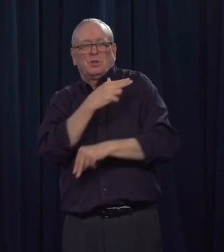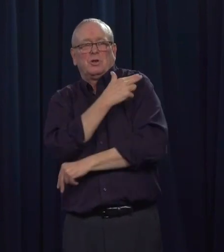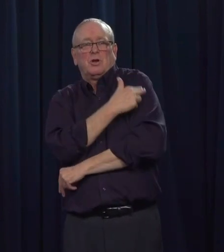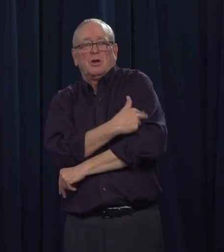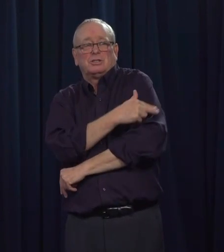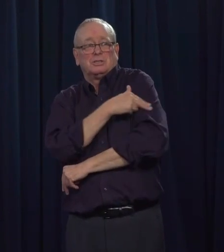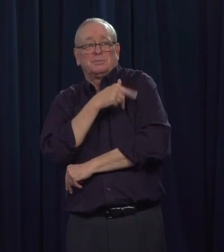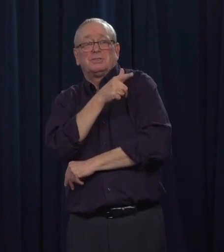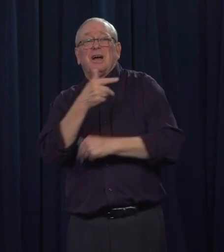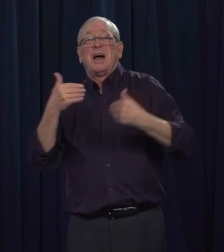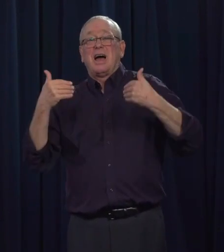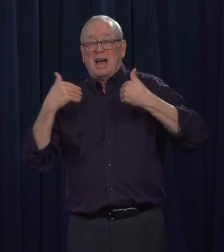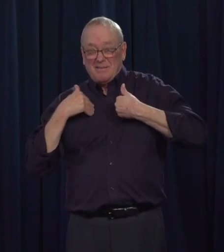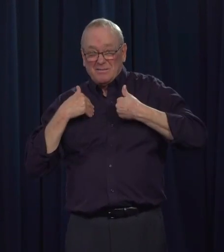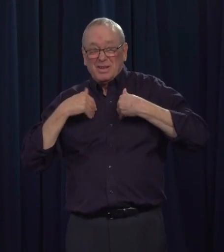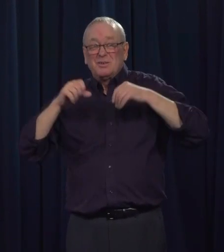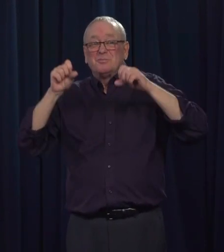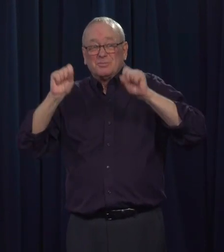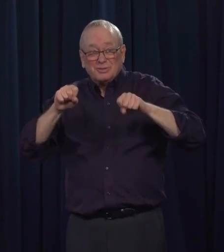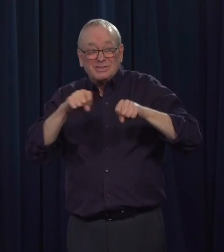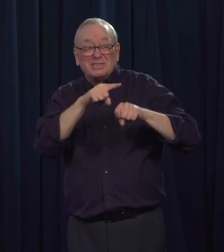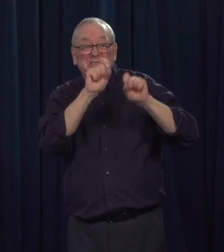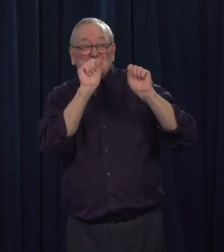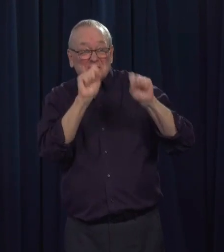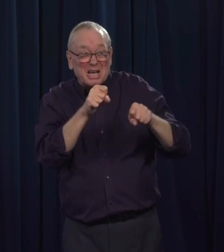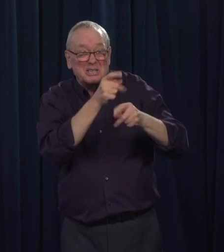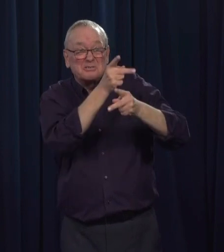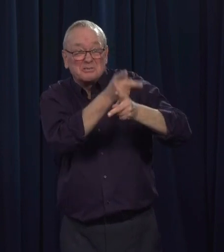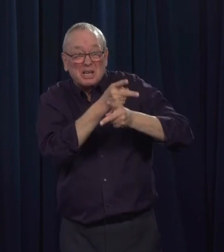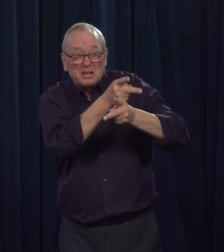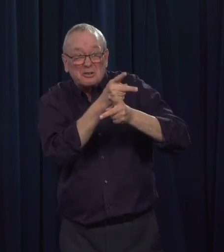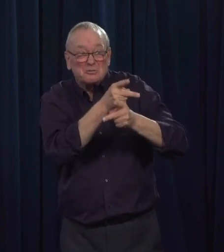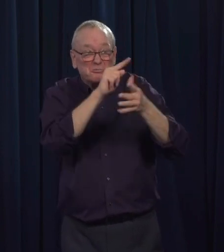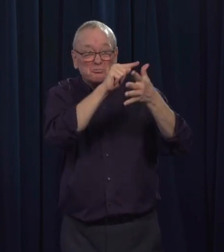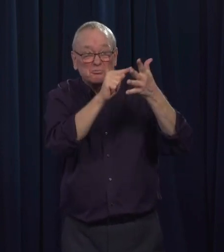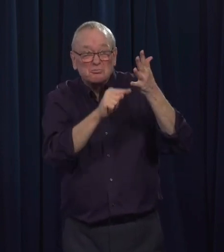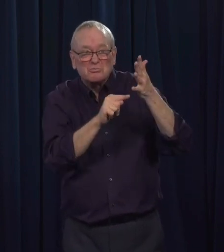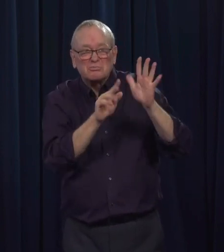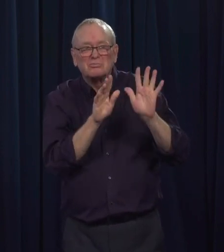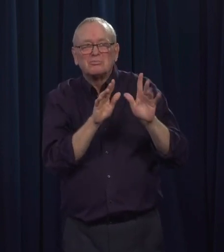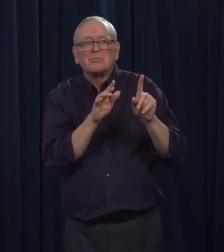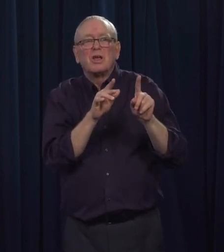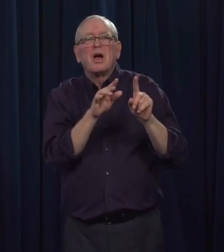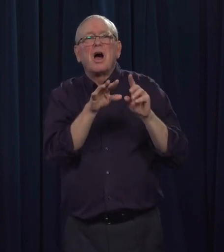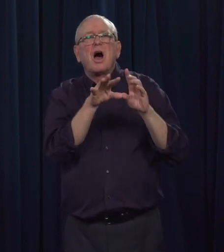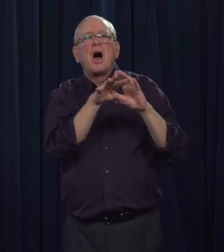hospitals. We do need to ensure that we can care for Albertans where they are and where they need